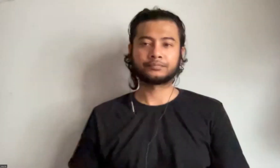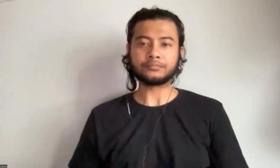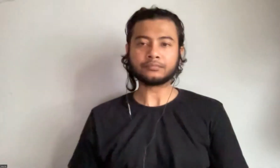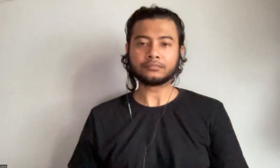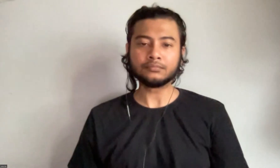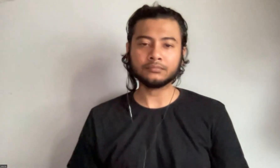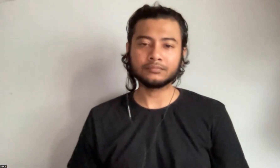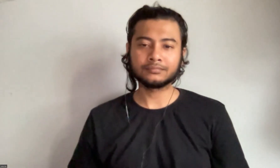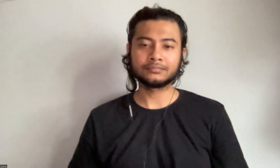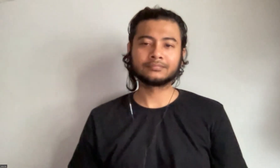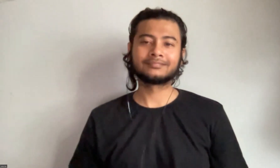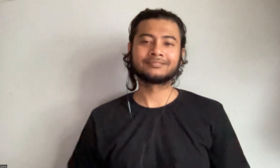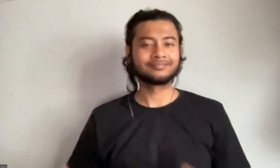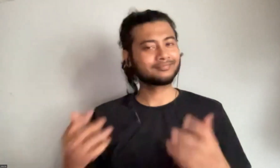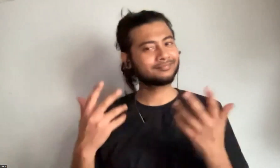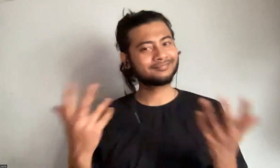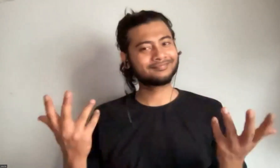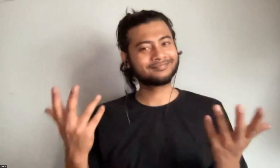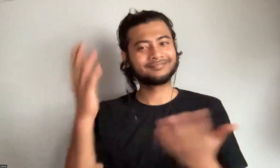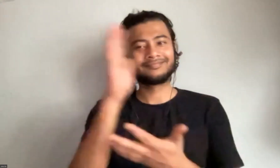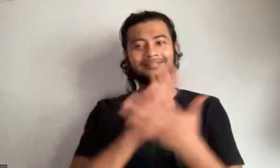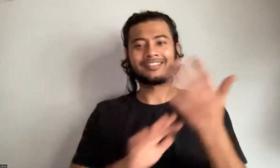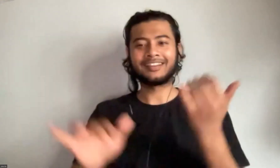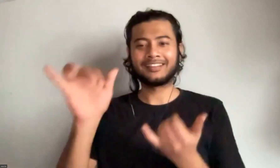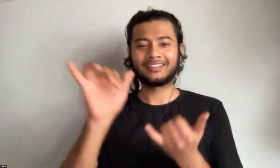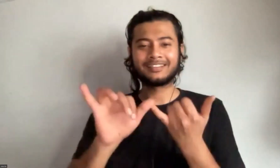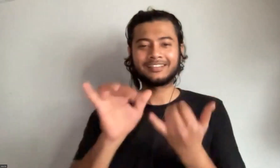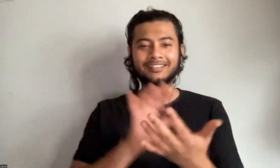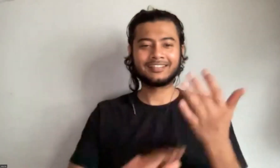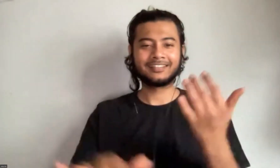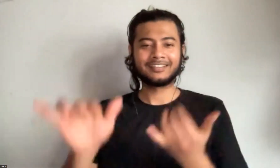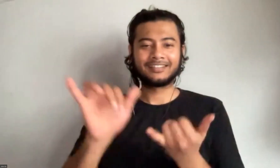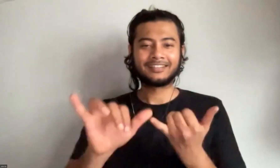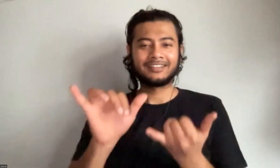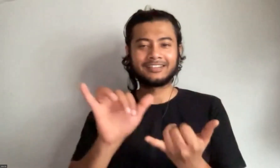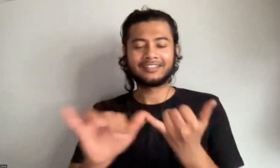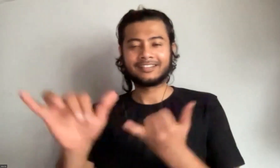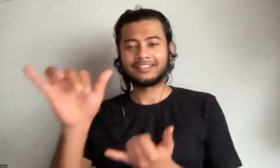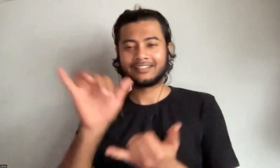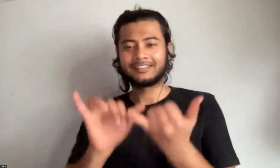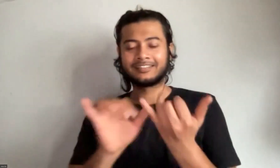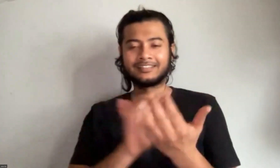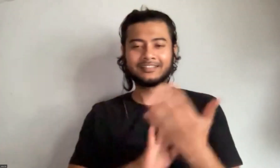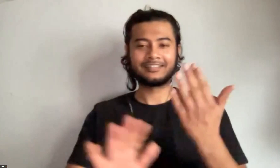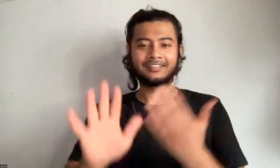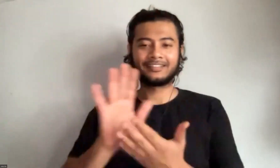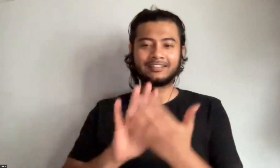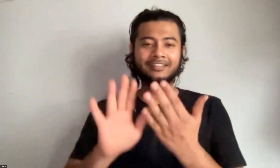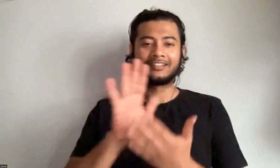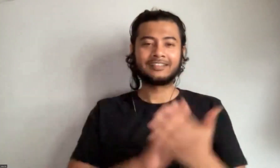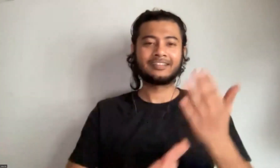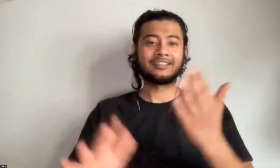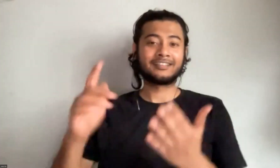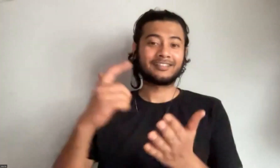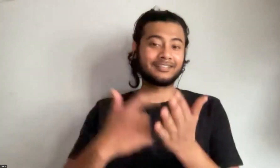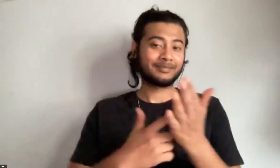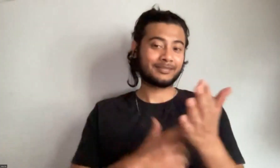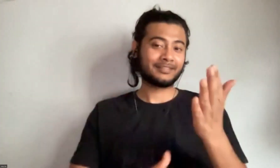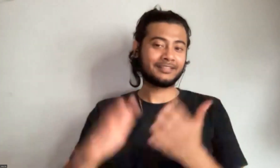So Hare Krishna, Krishna Krishna, Hare Hare, Hare Rama, Rama Rama,